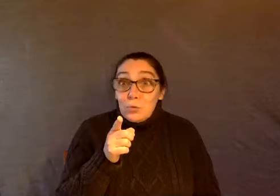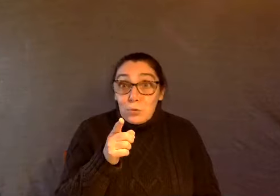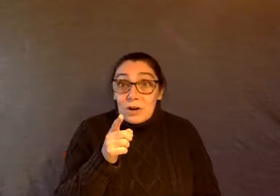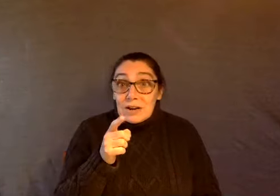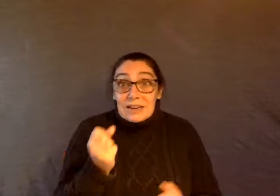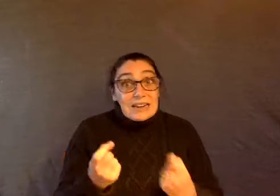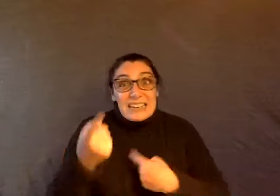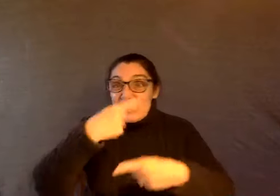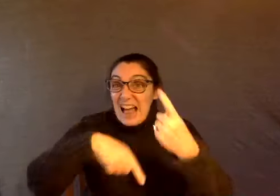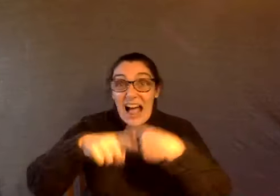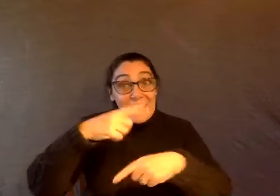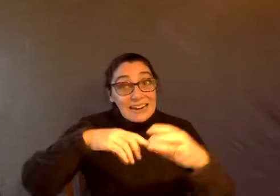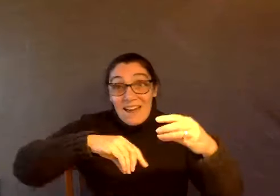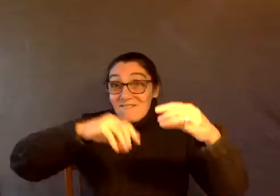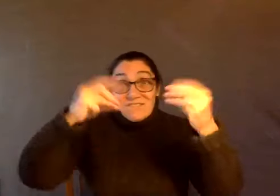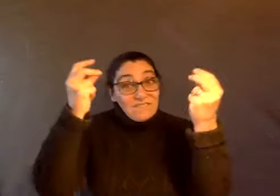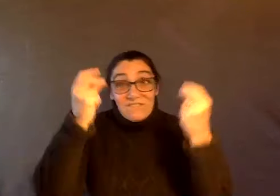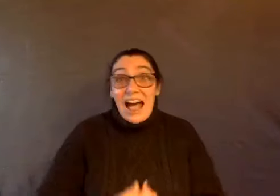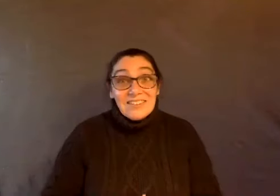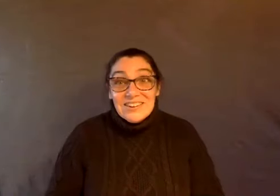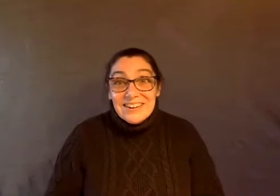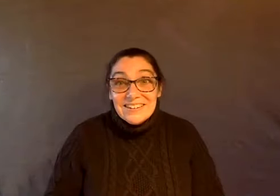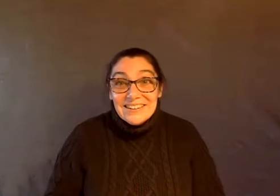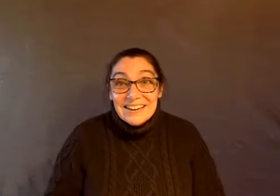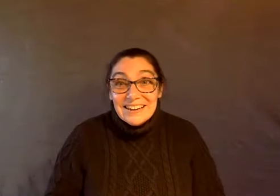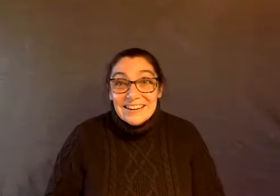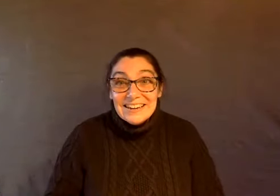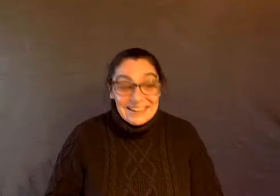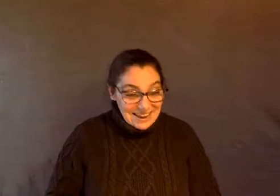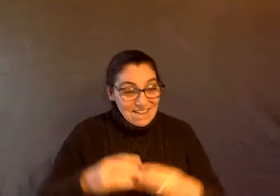You sign fast.